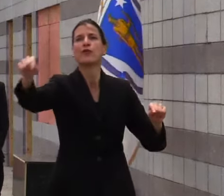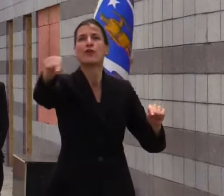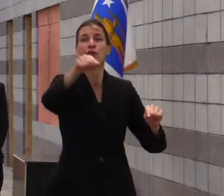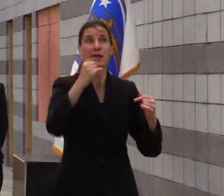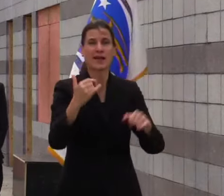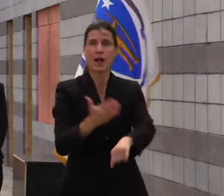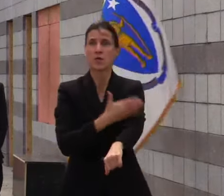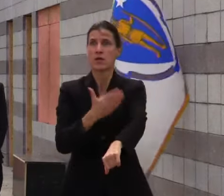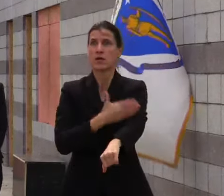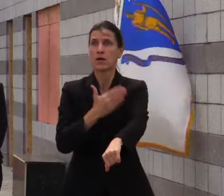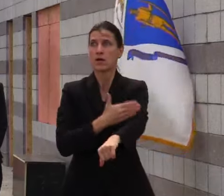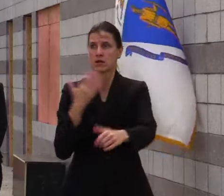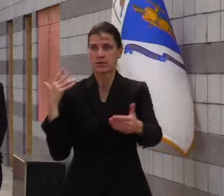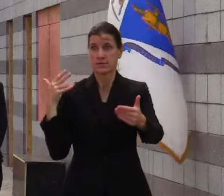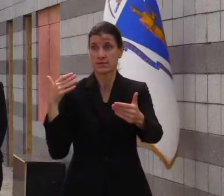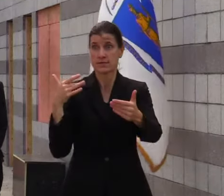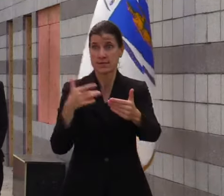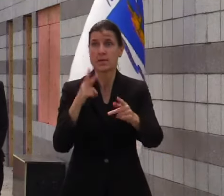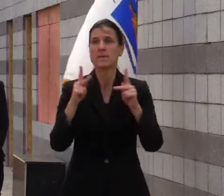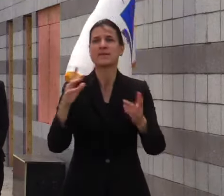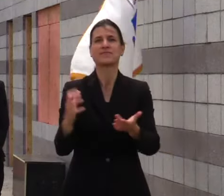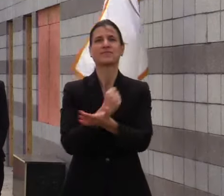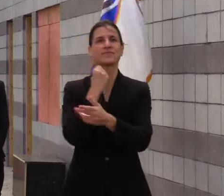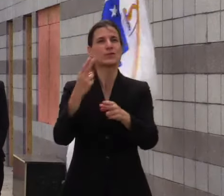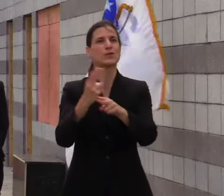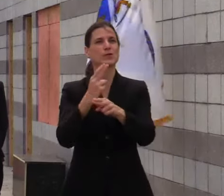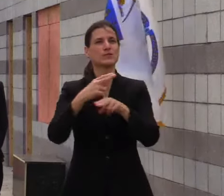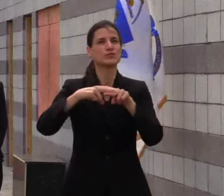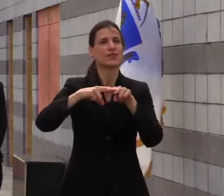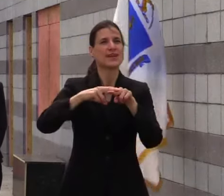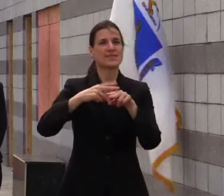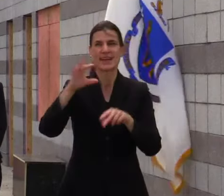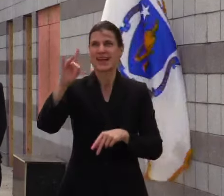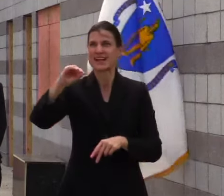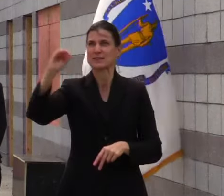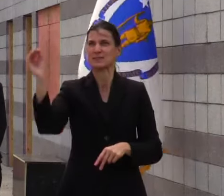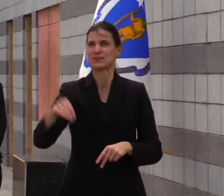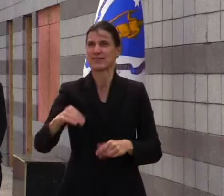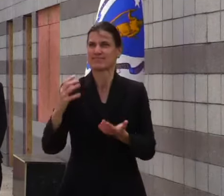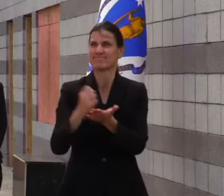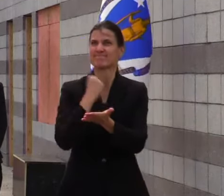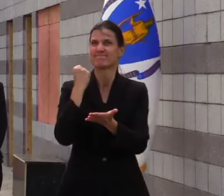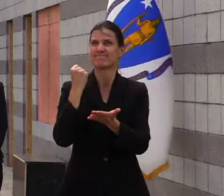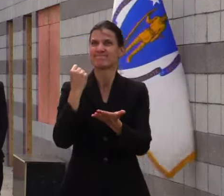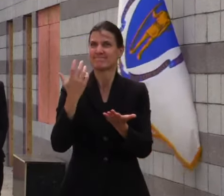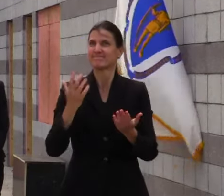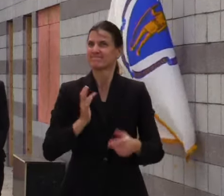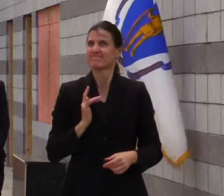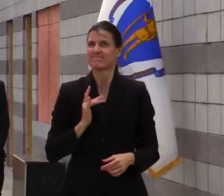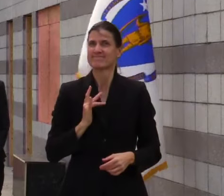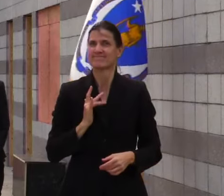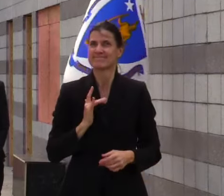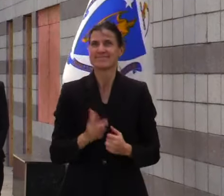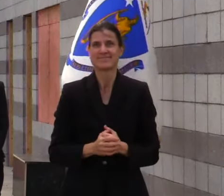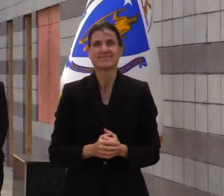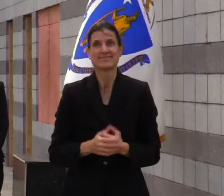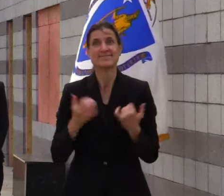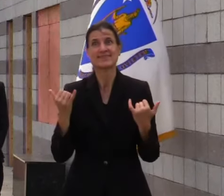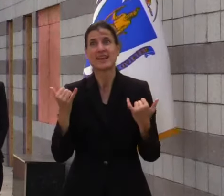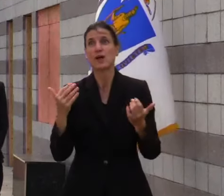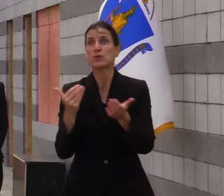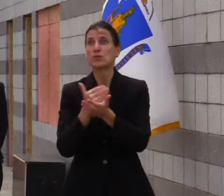stop. Big improvement. The project also results in the construction of 7 new stations.